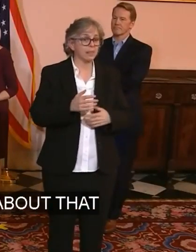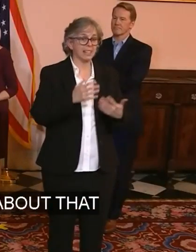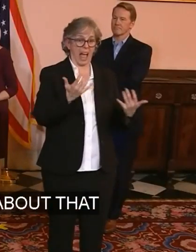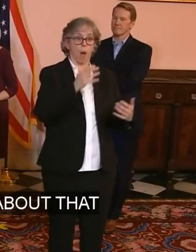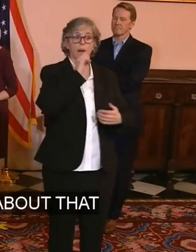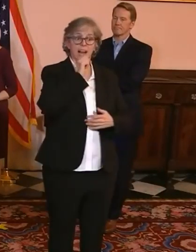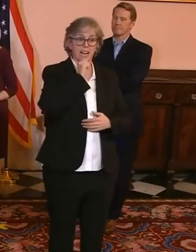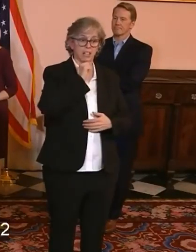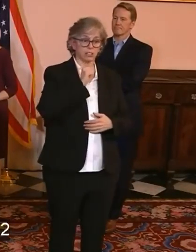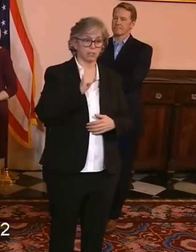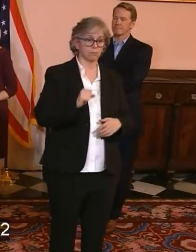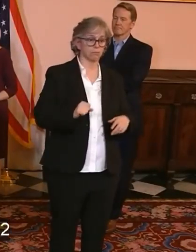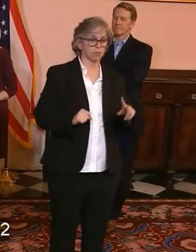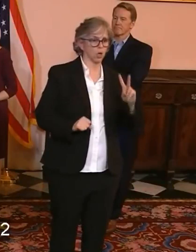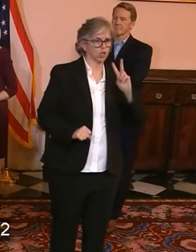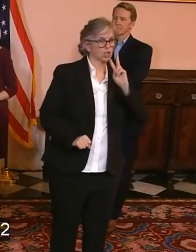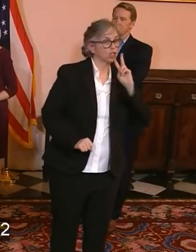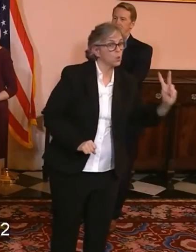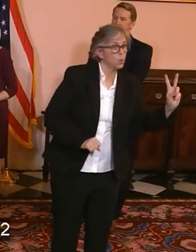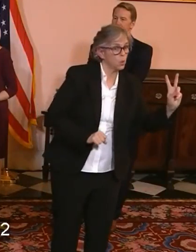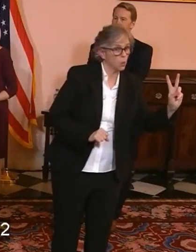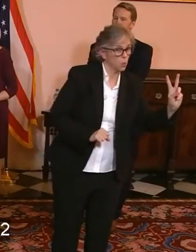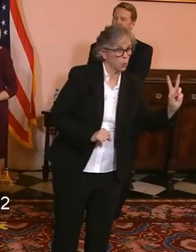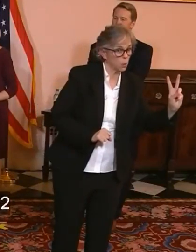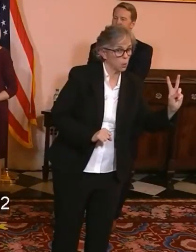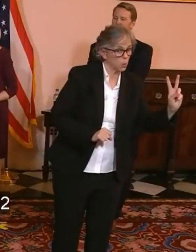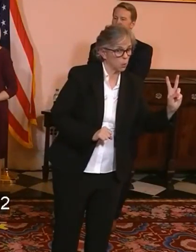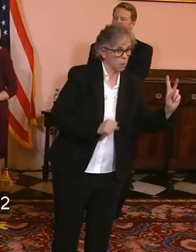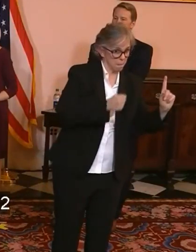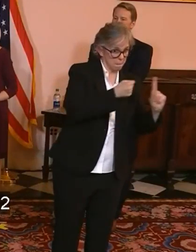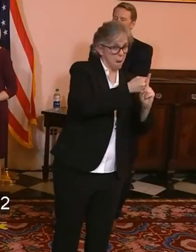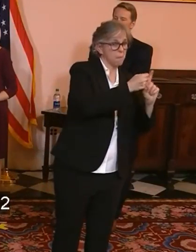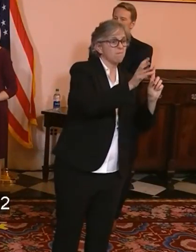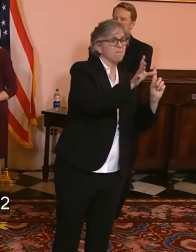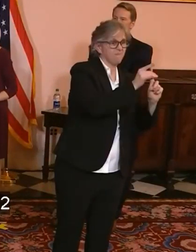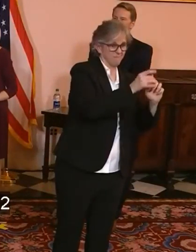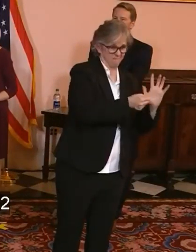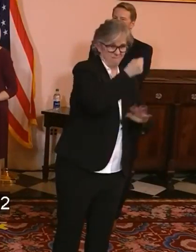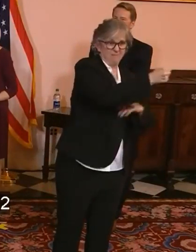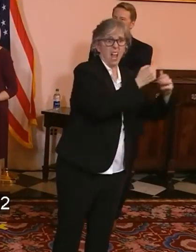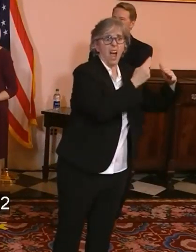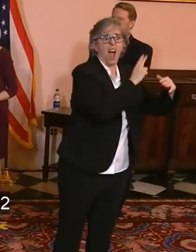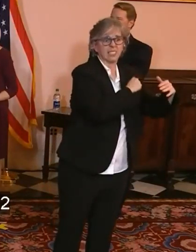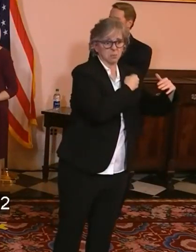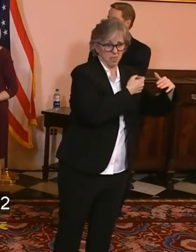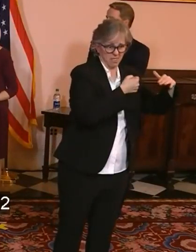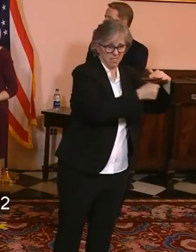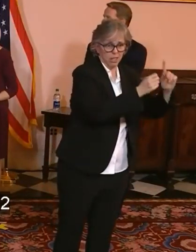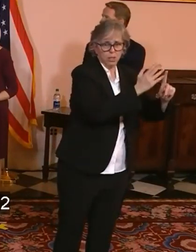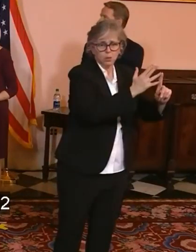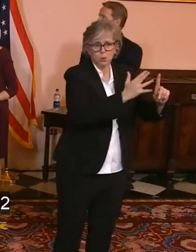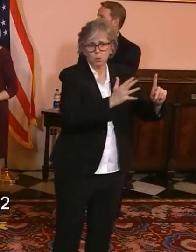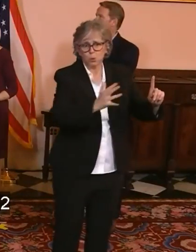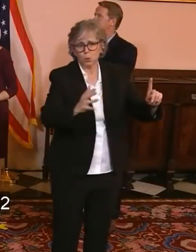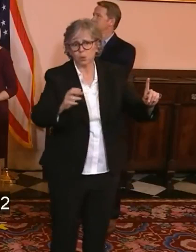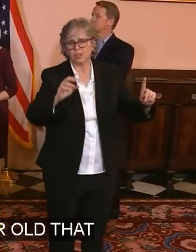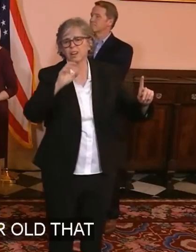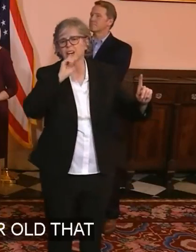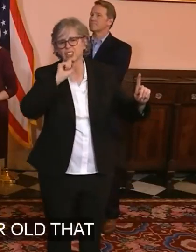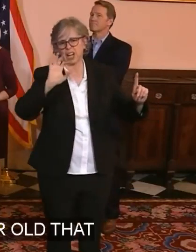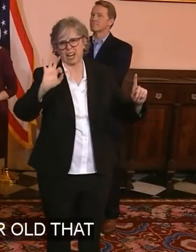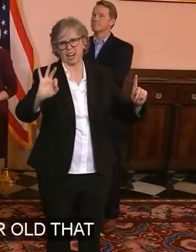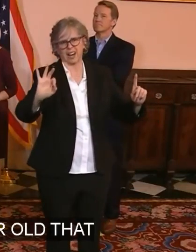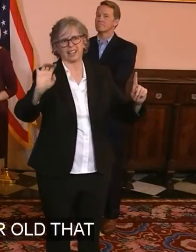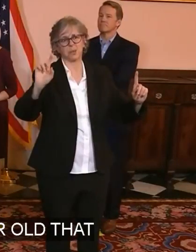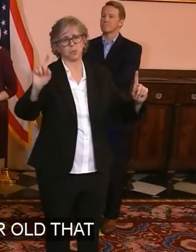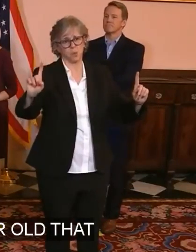age, hospitalized 2-year-old that we had, to 91 years of age in Ohio, with